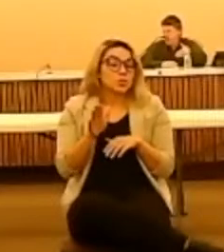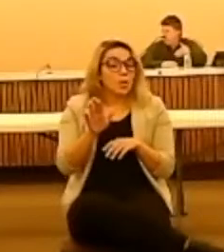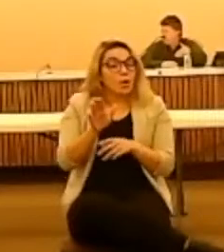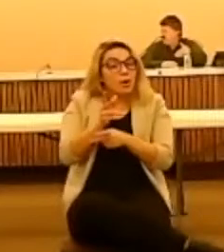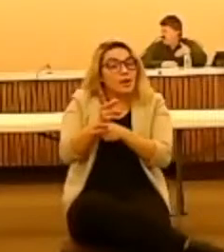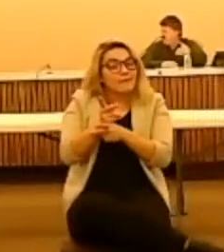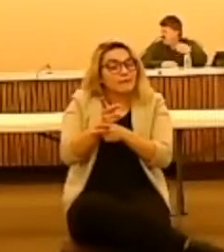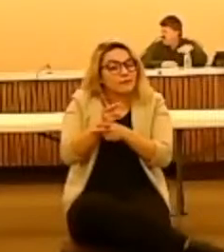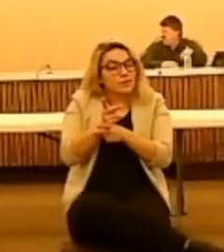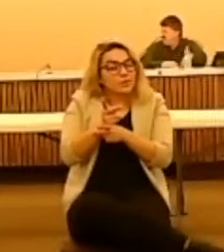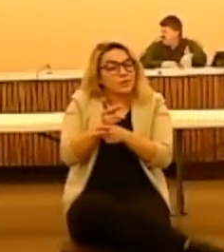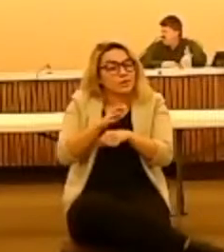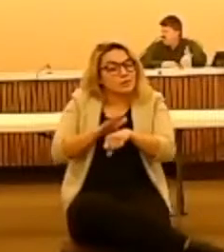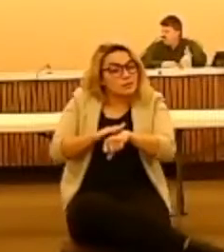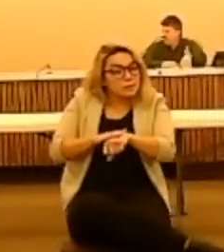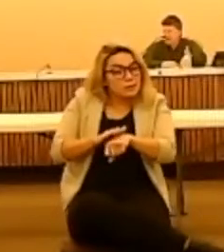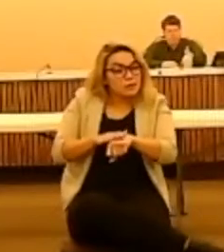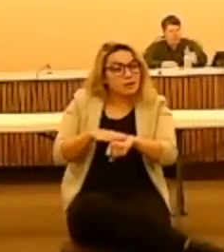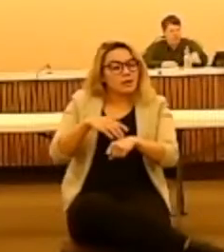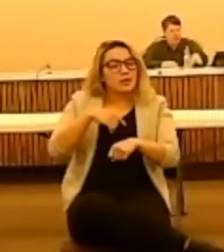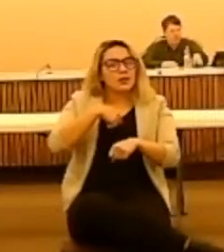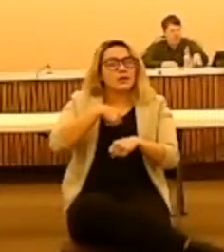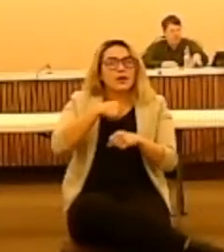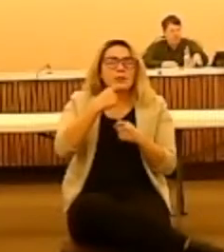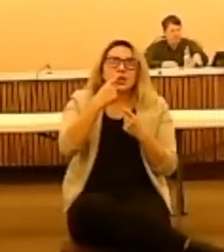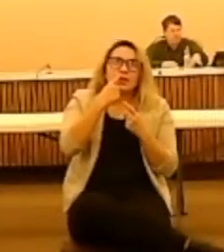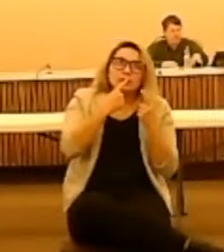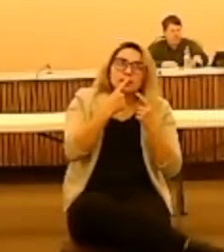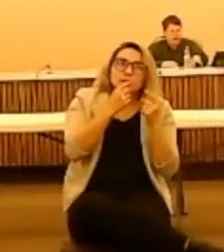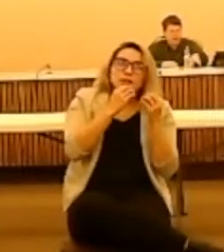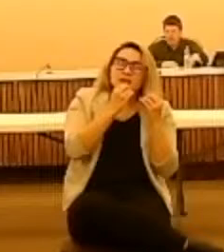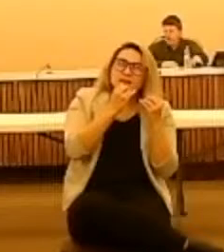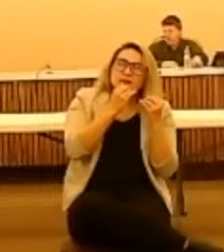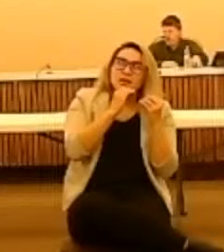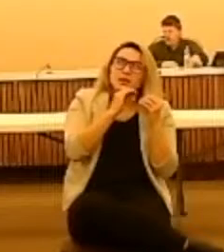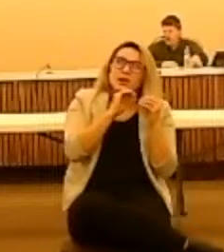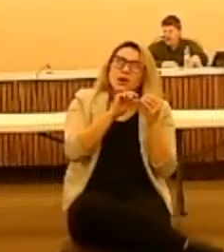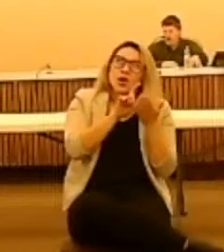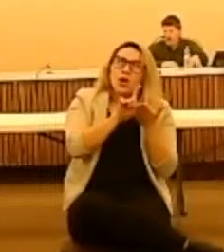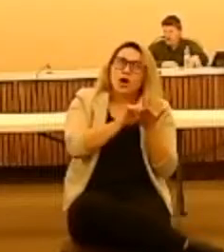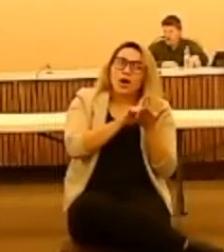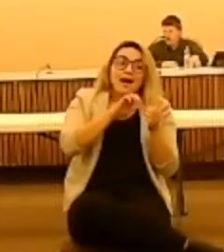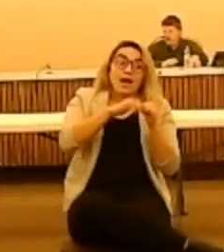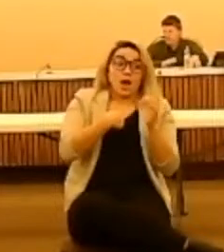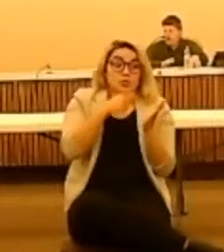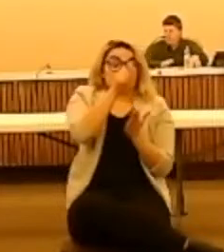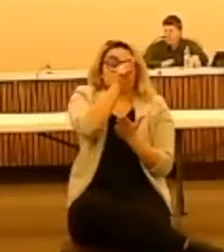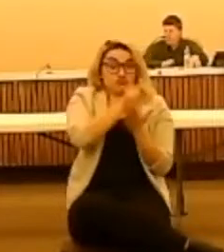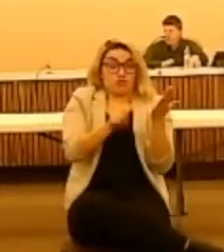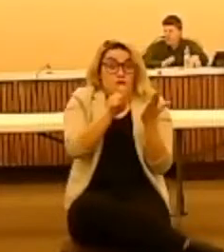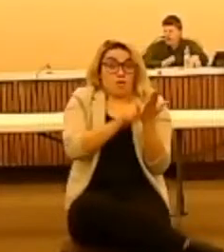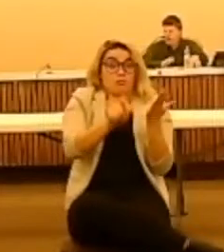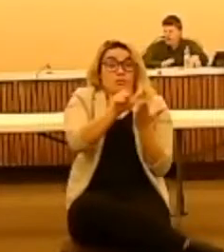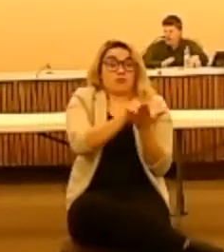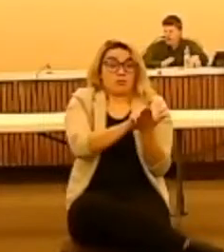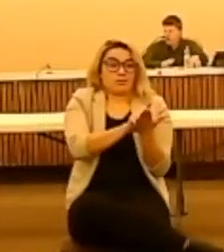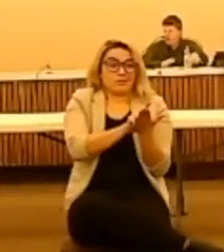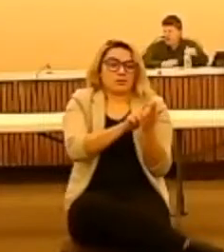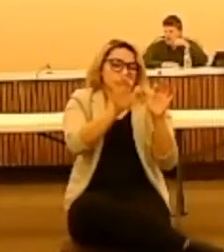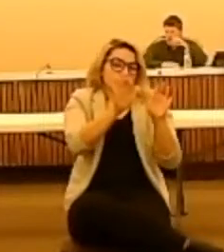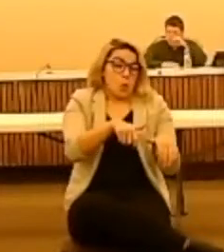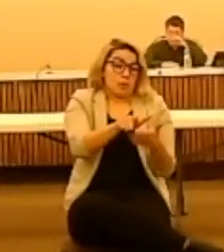was a little worried as I was thinking more about the way the laws, the way we did the law. I feel better because